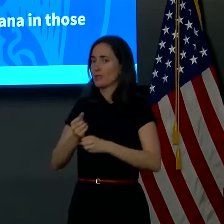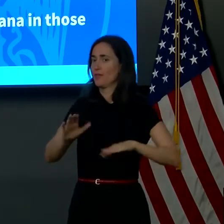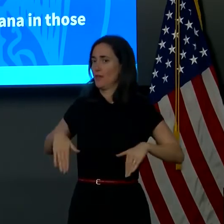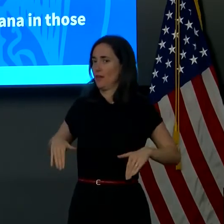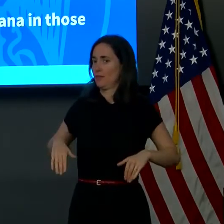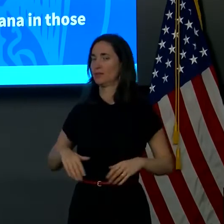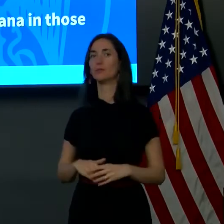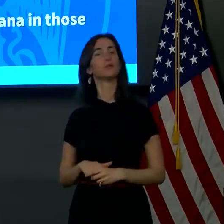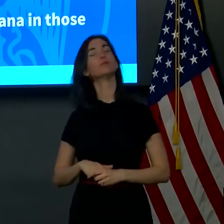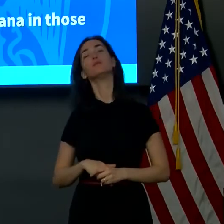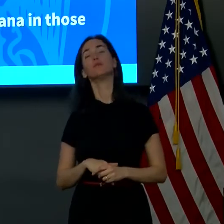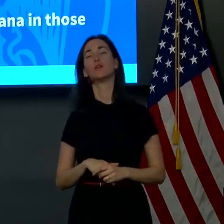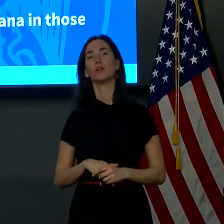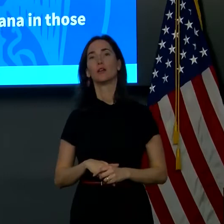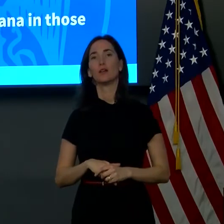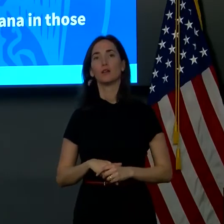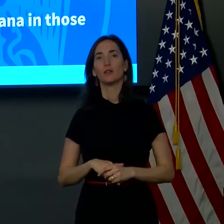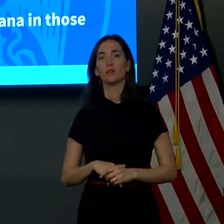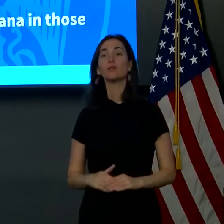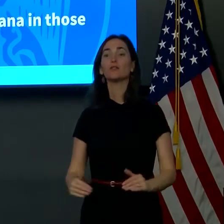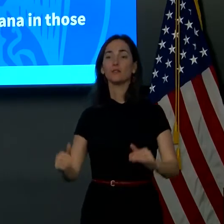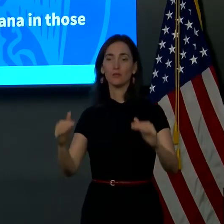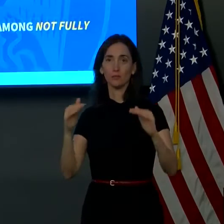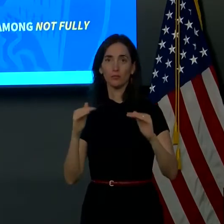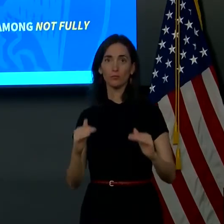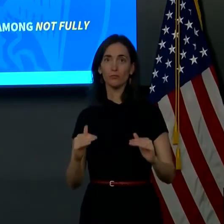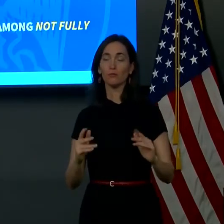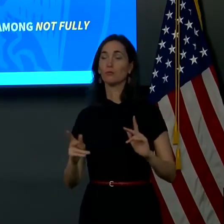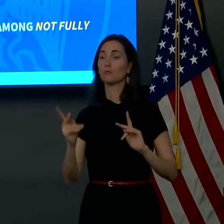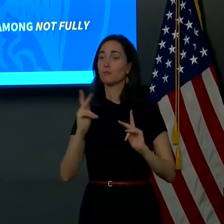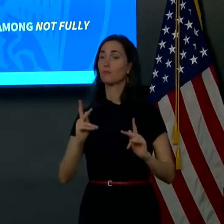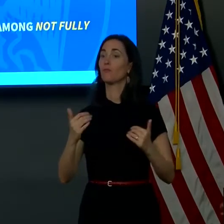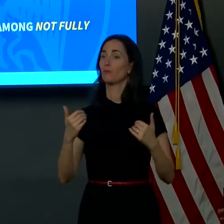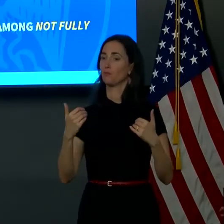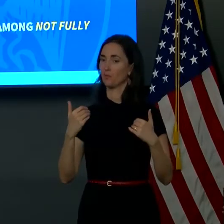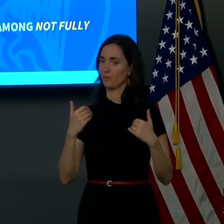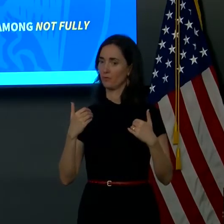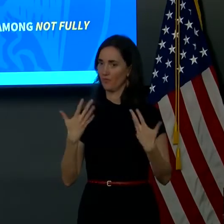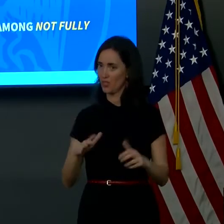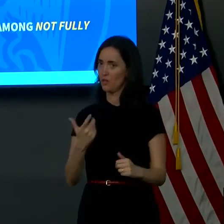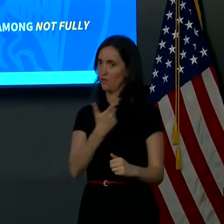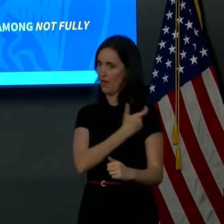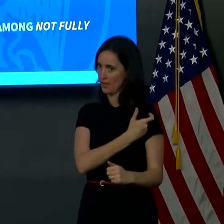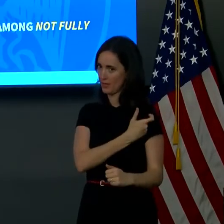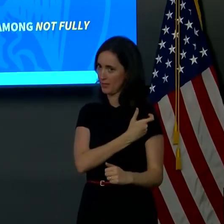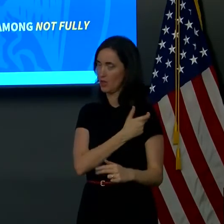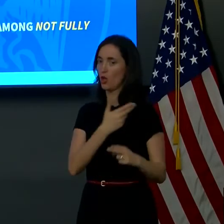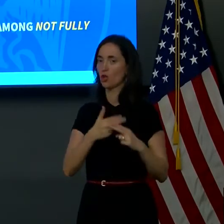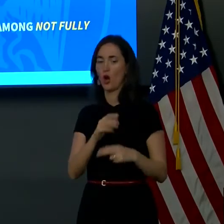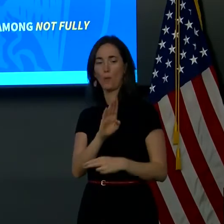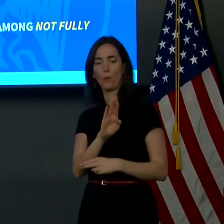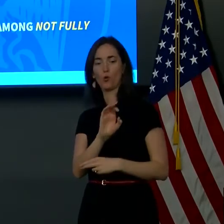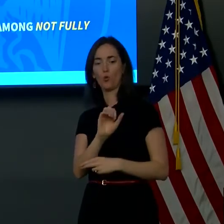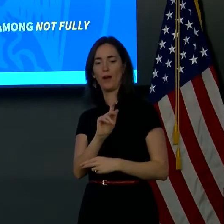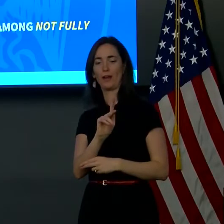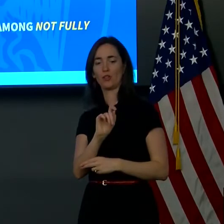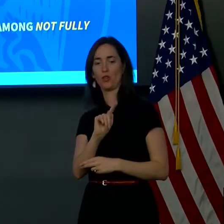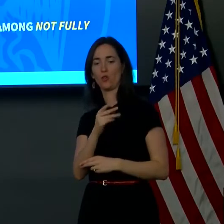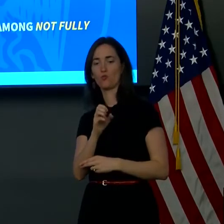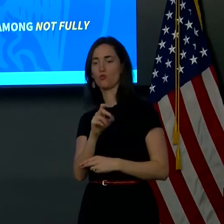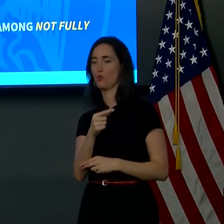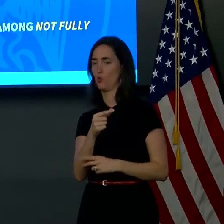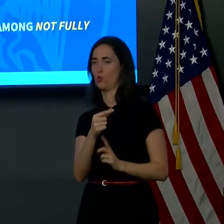I'd like to talk again about breakthrough cases. If you go to the next slide, please. We, again, want to be as immediately transparent about these cases